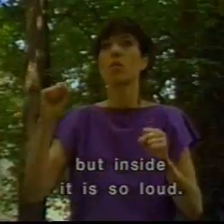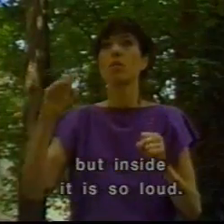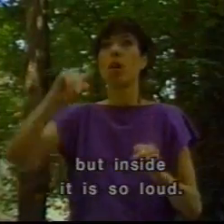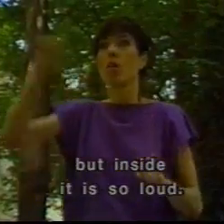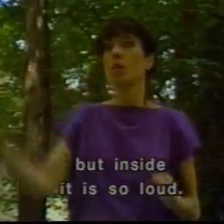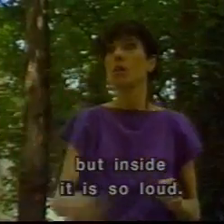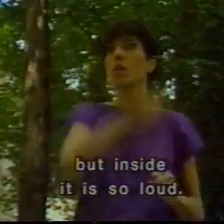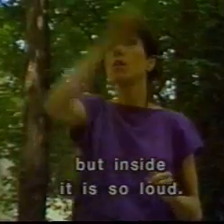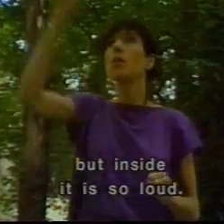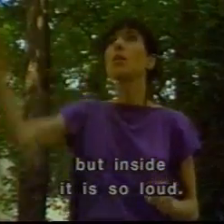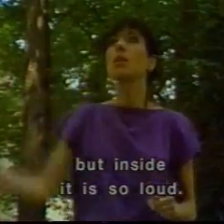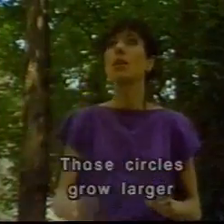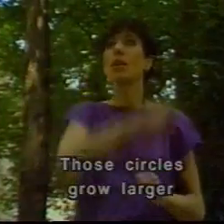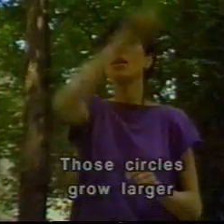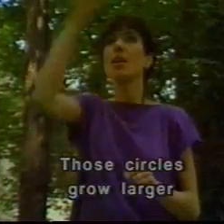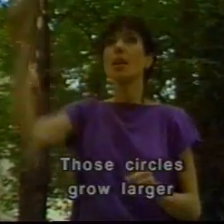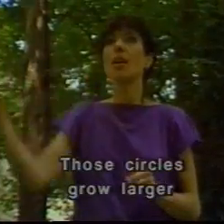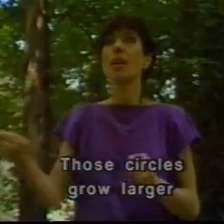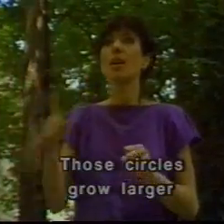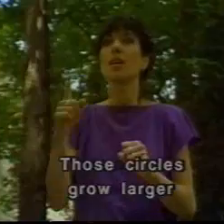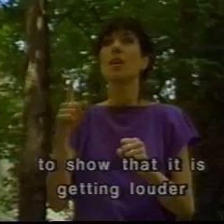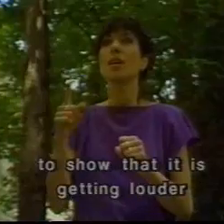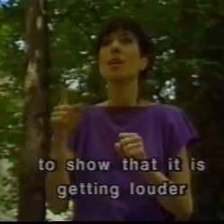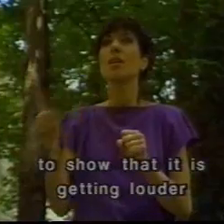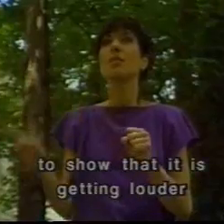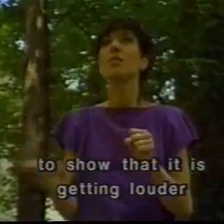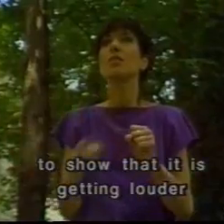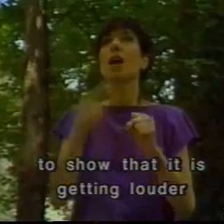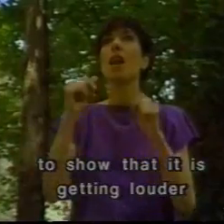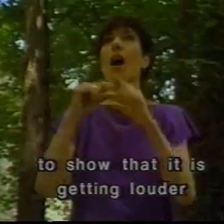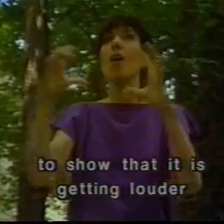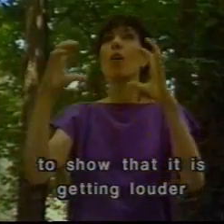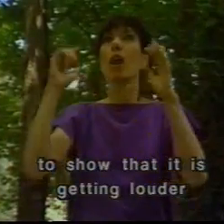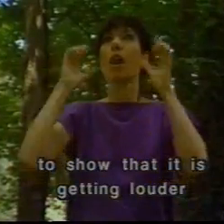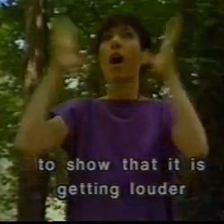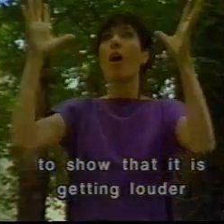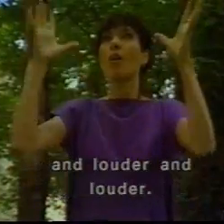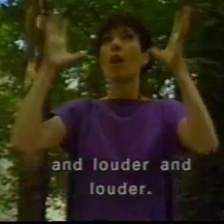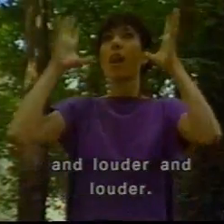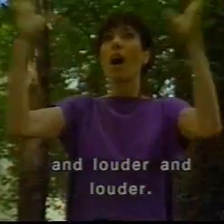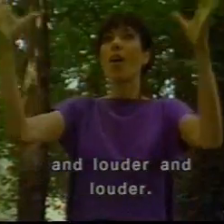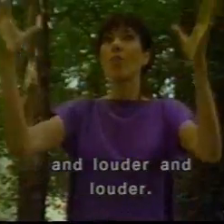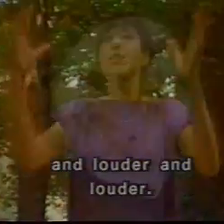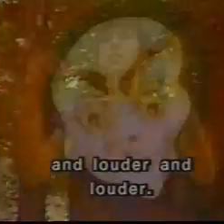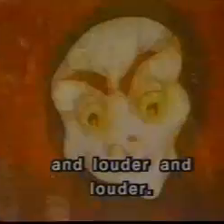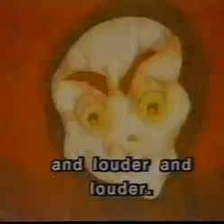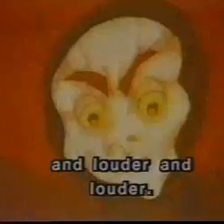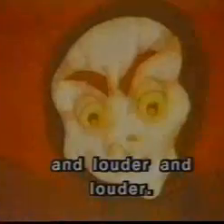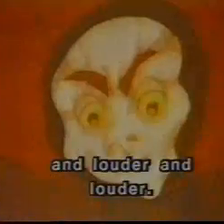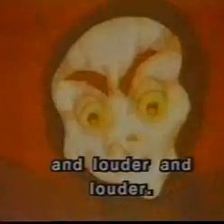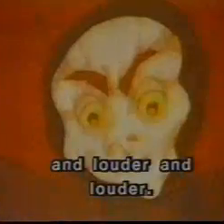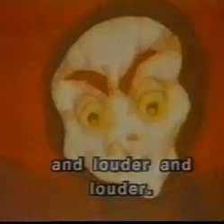so loud. The circles grow larger to show that it's getting louder and louder and louder.